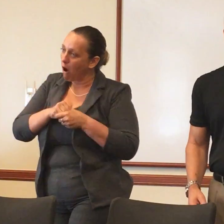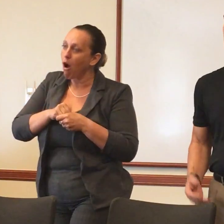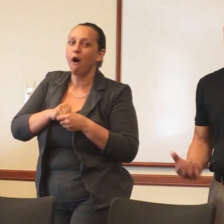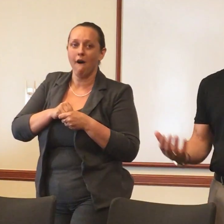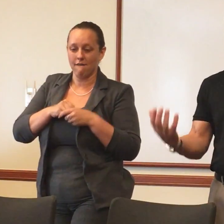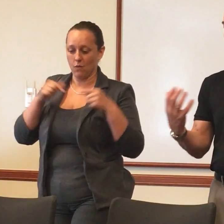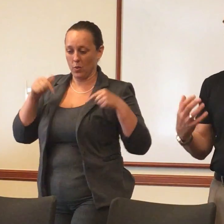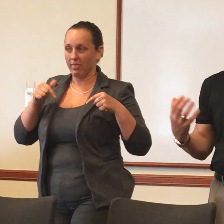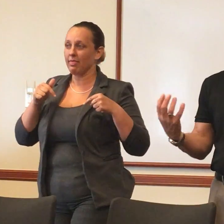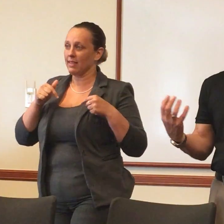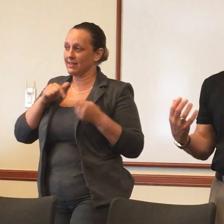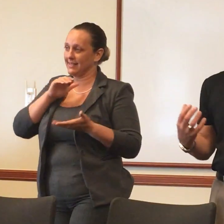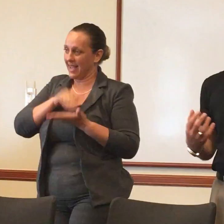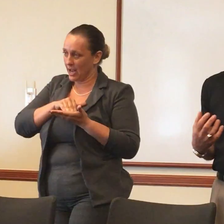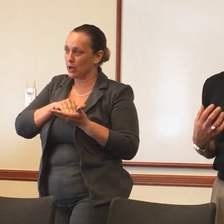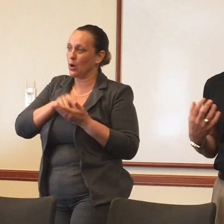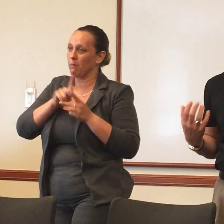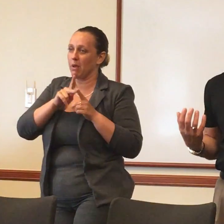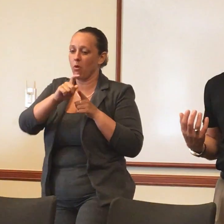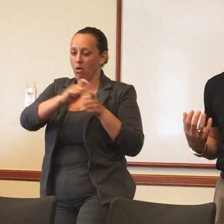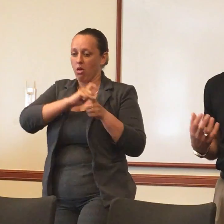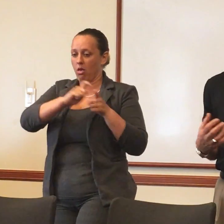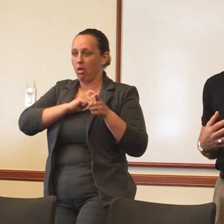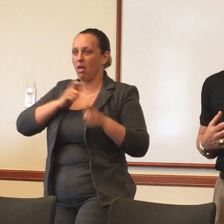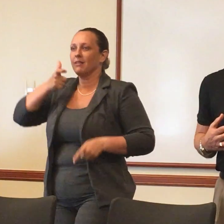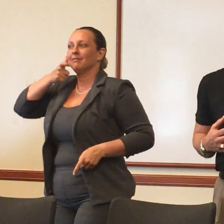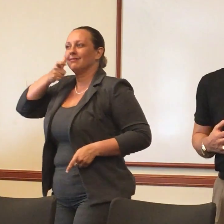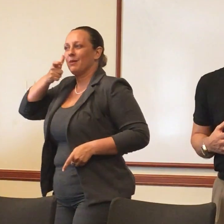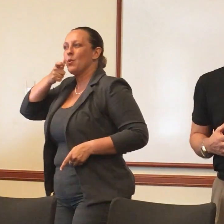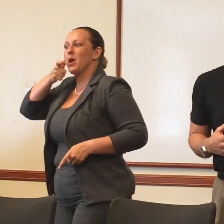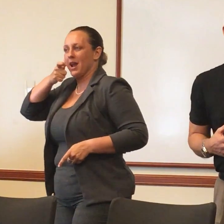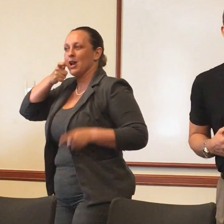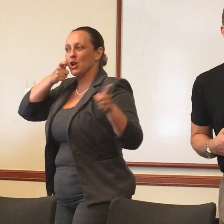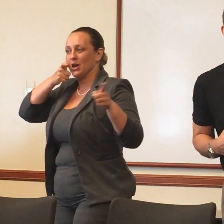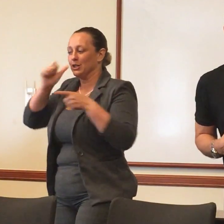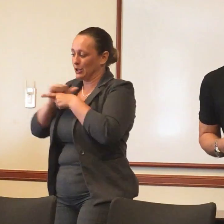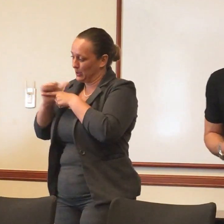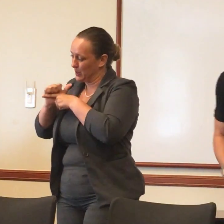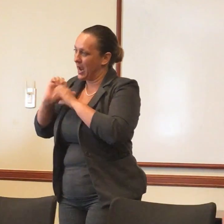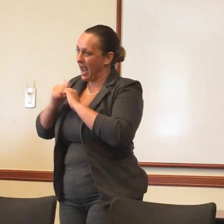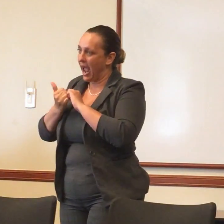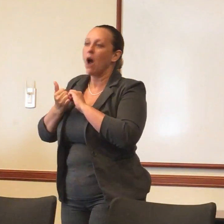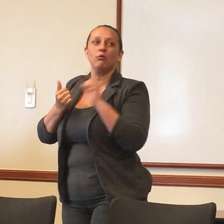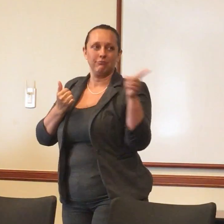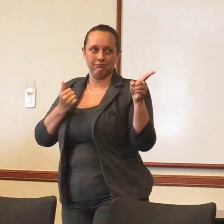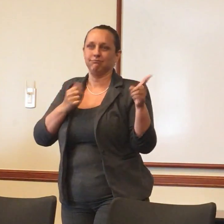and the people who answer the calls and training around the actual service. So,